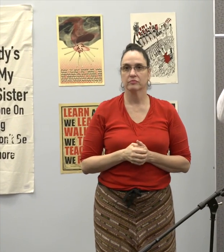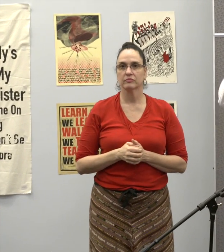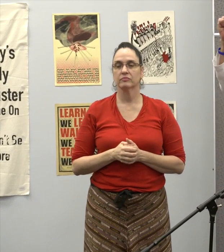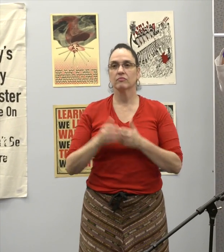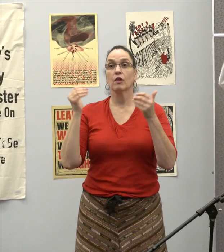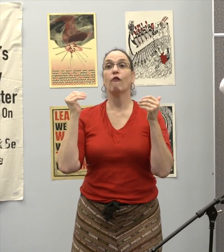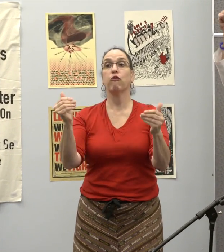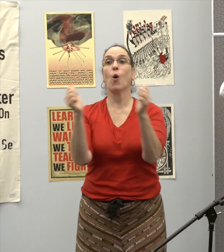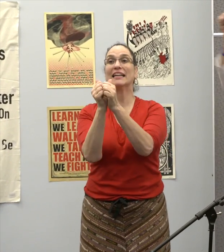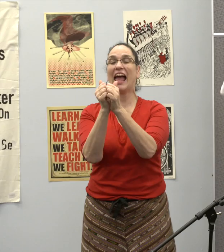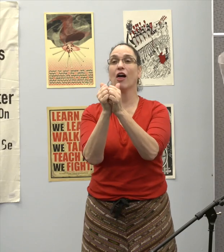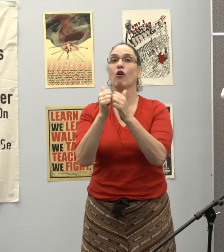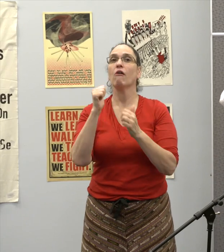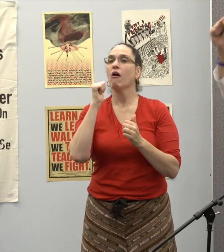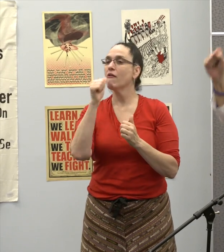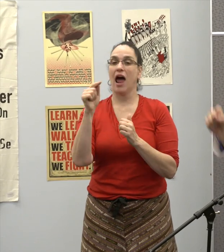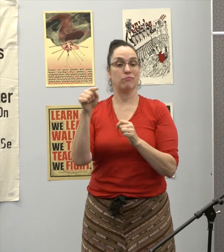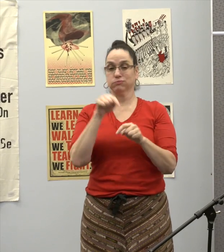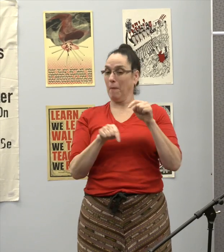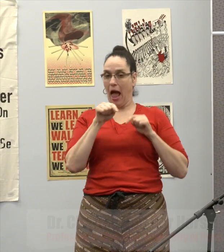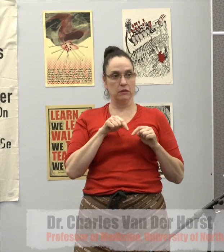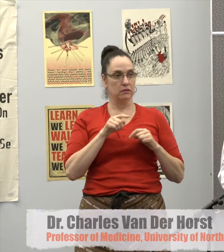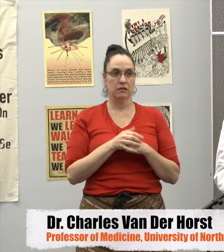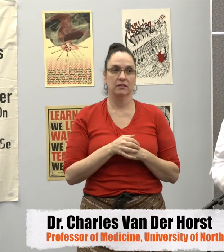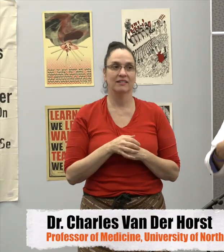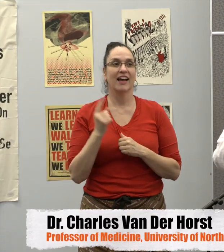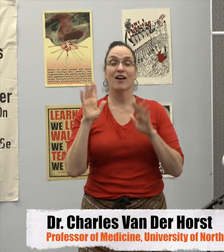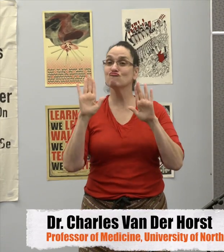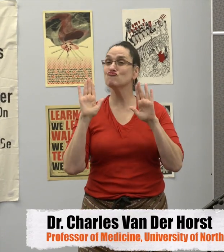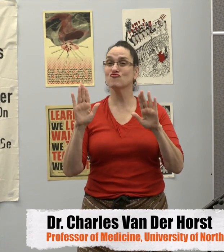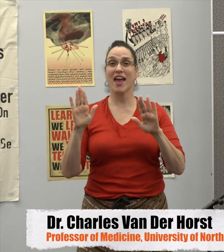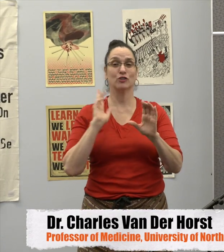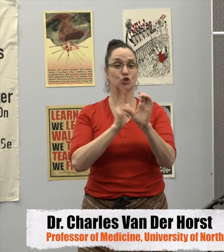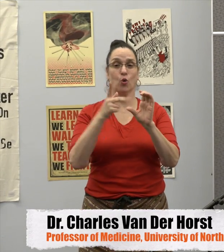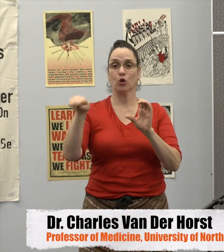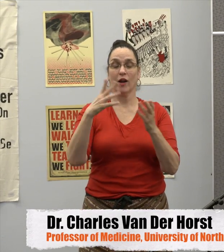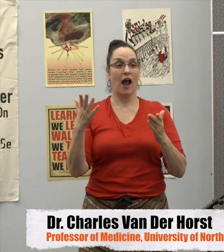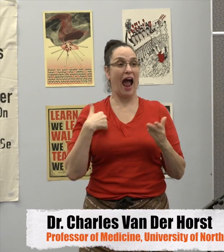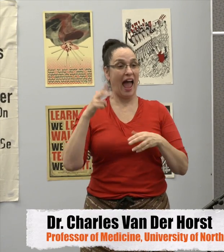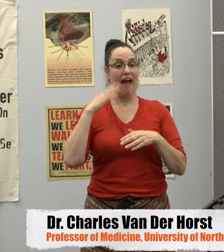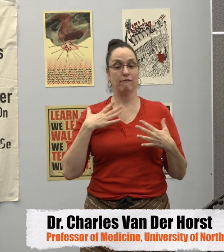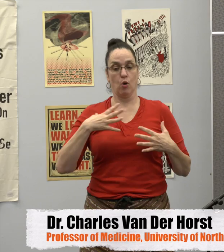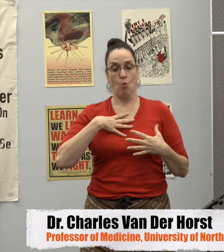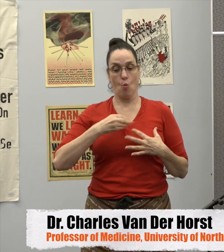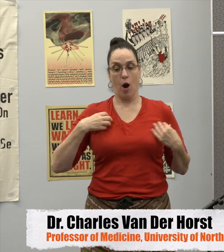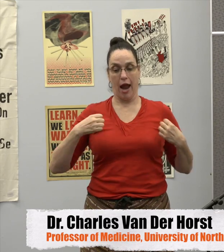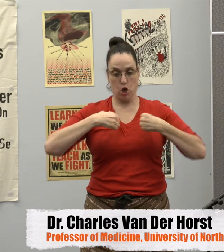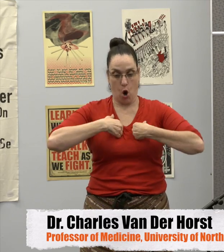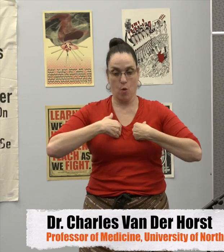Forward together, not one step back. It's great to be here. I'm wearing this white coat representing not